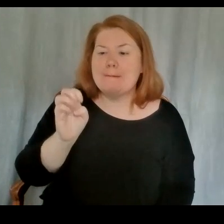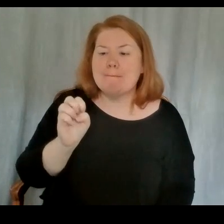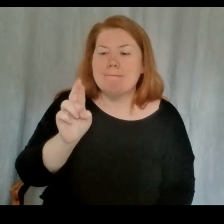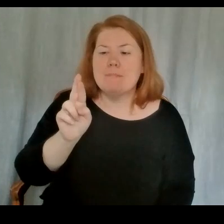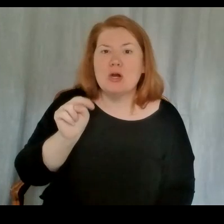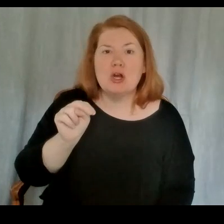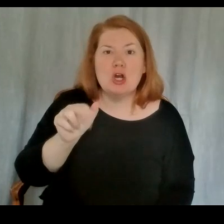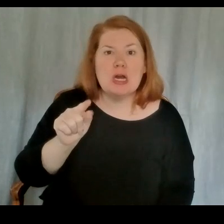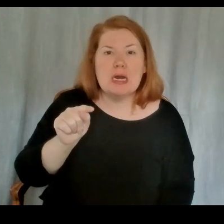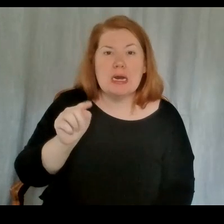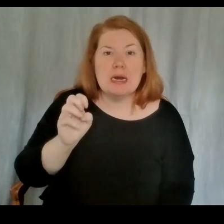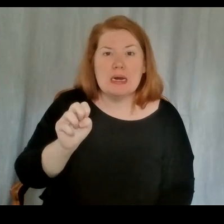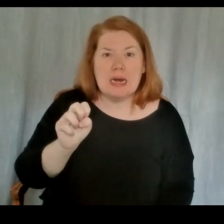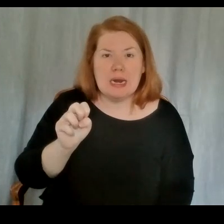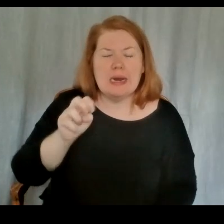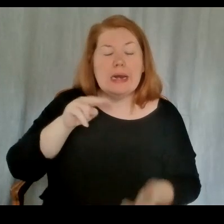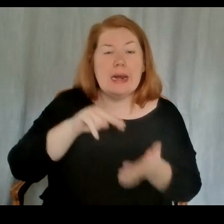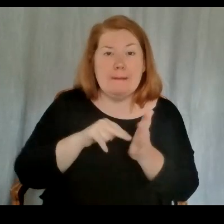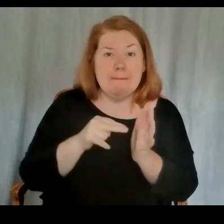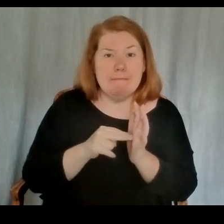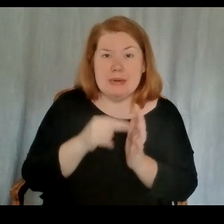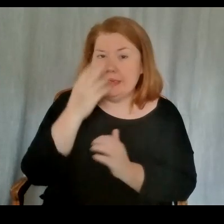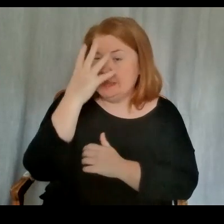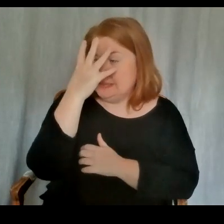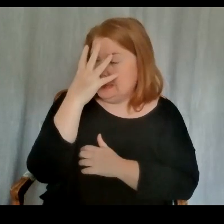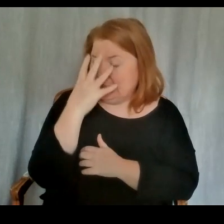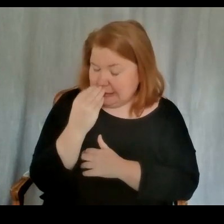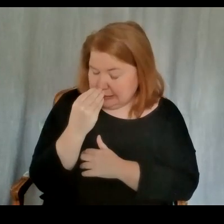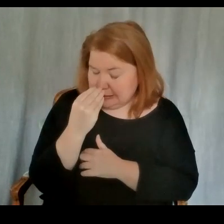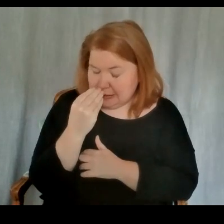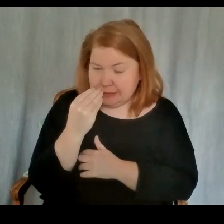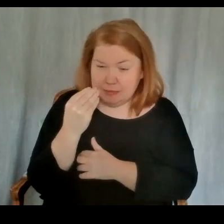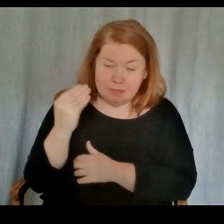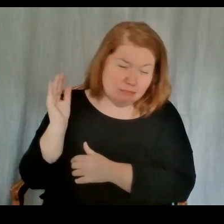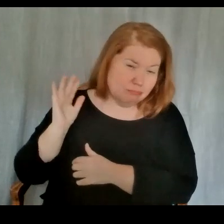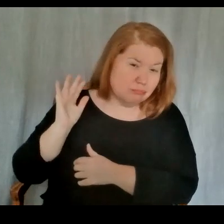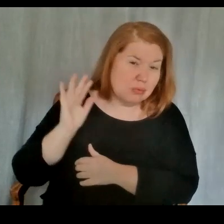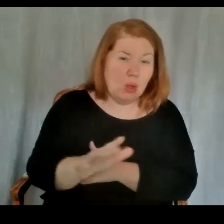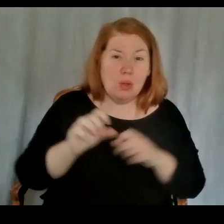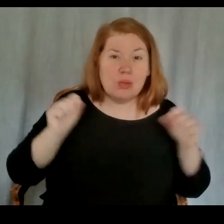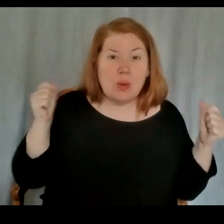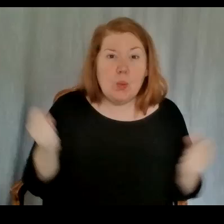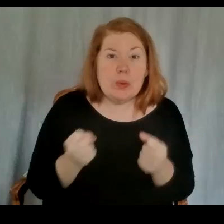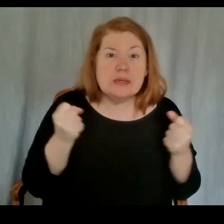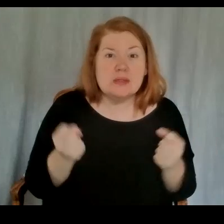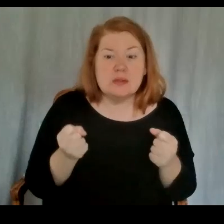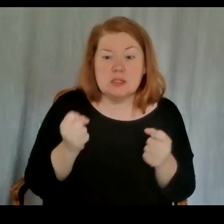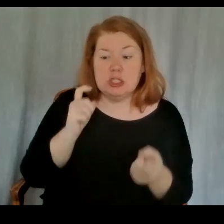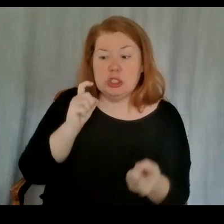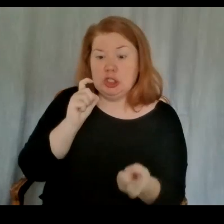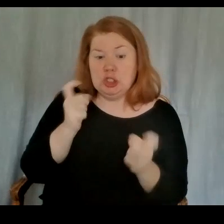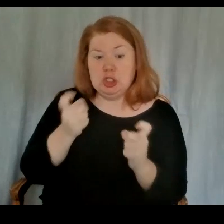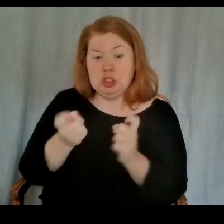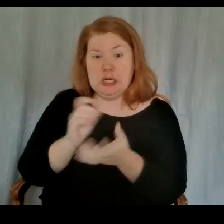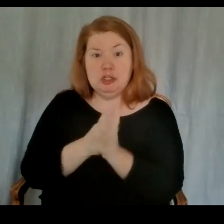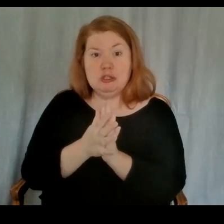it's springtime. They hibernate inside of a tree together. Do you see all of them together? And remember, in the spring, there's that bird comes out and he's going to